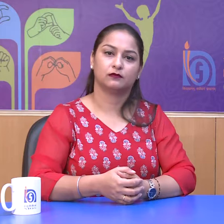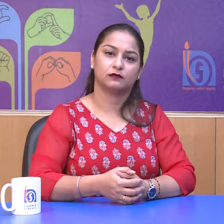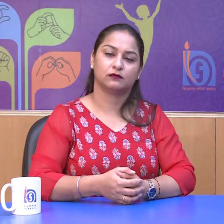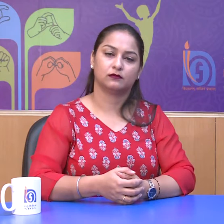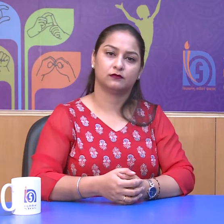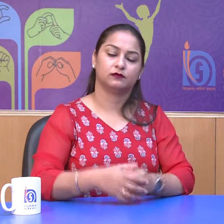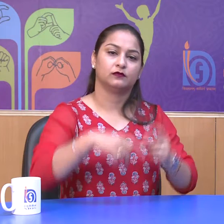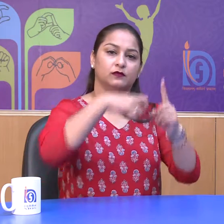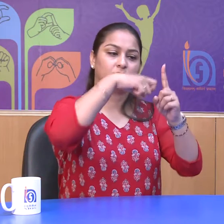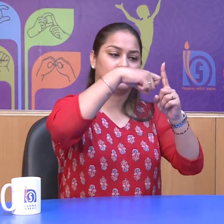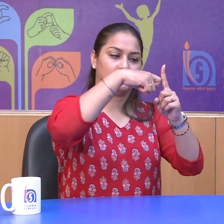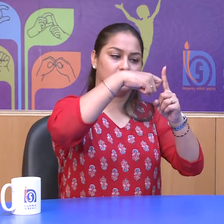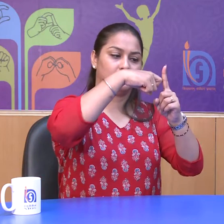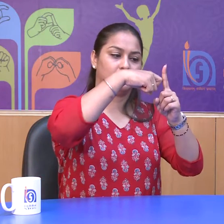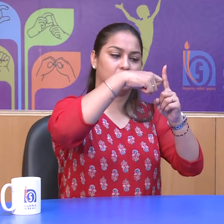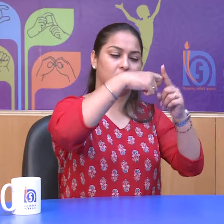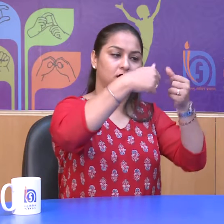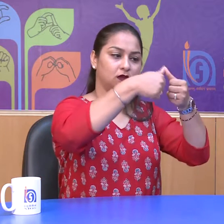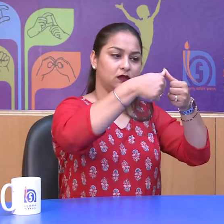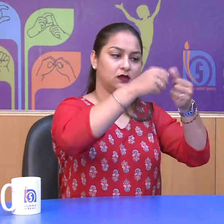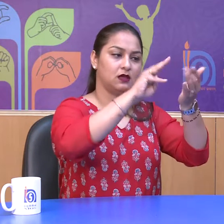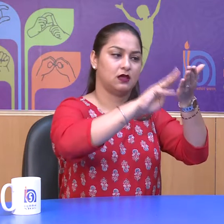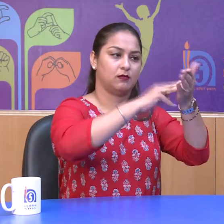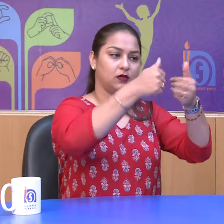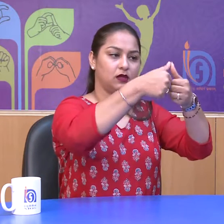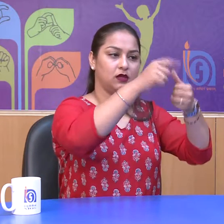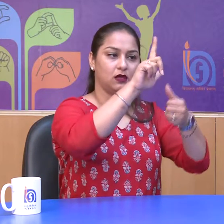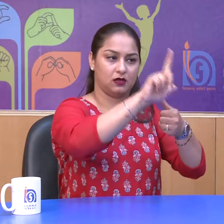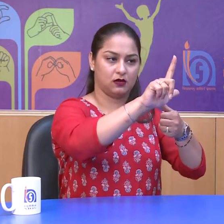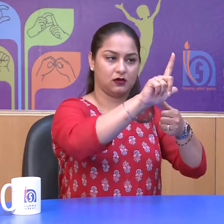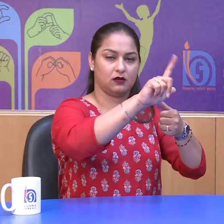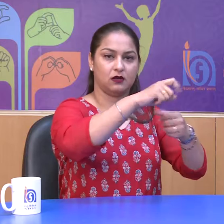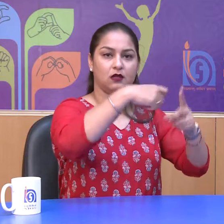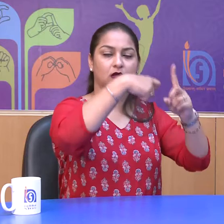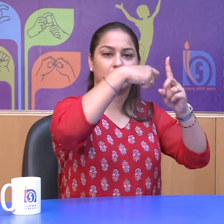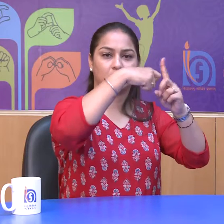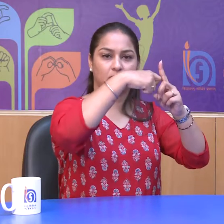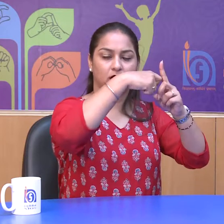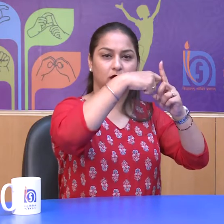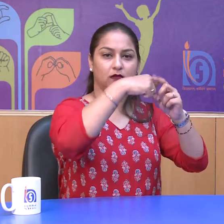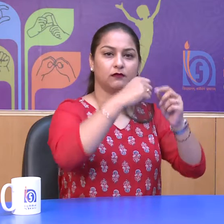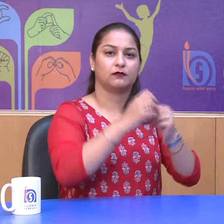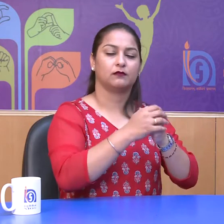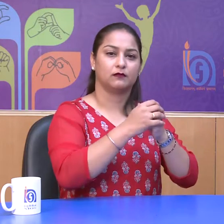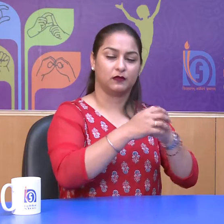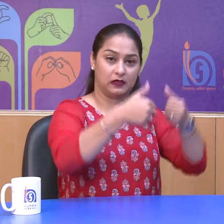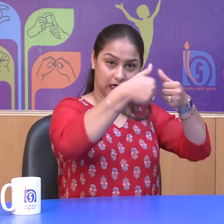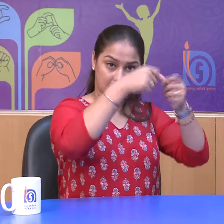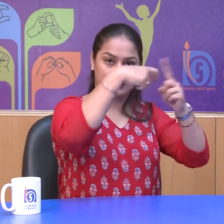Kamalkar, K A M A L A K A R,